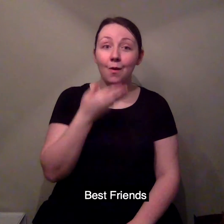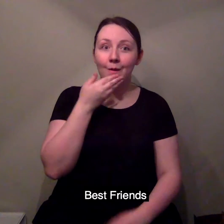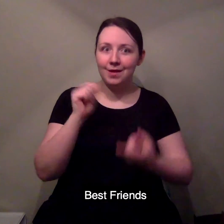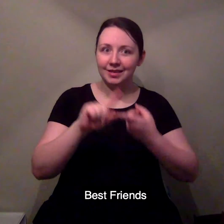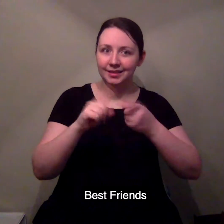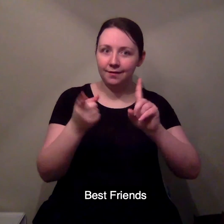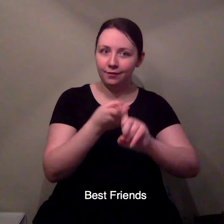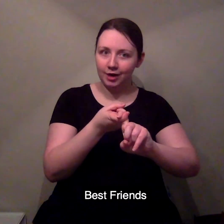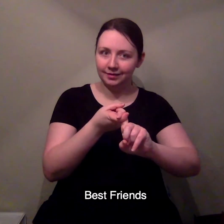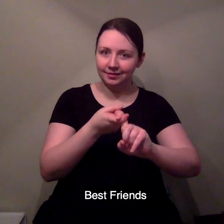Best friends.